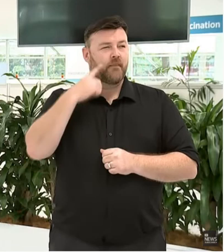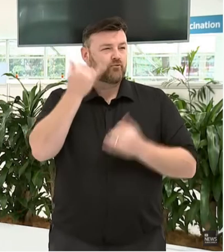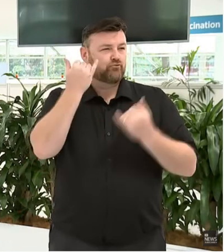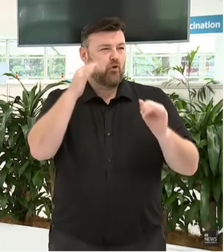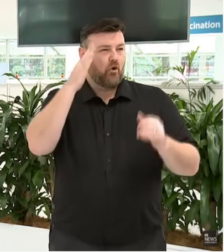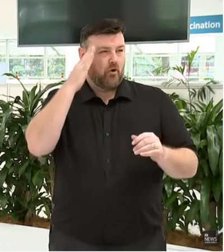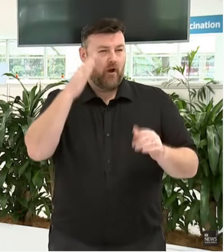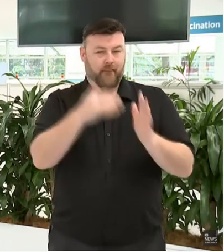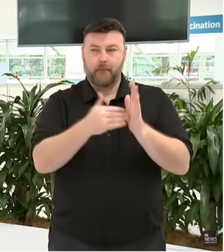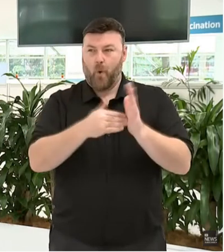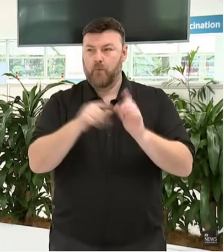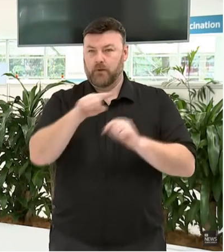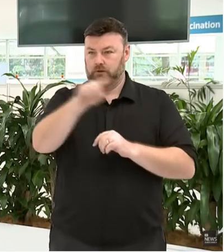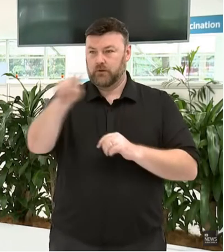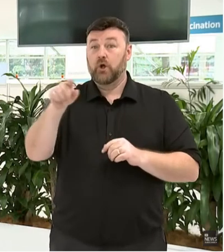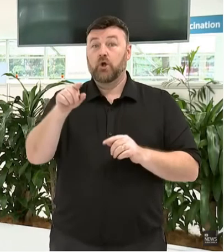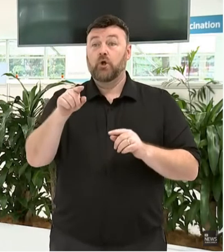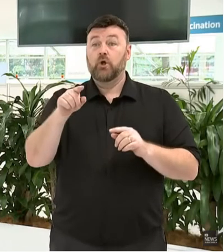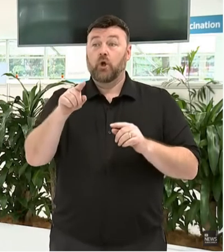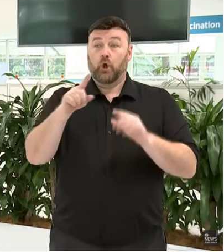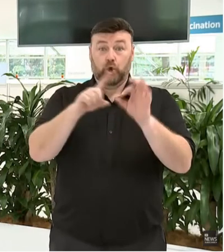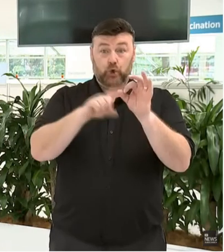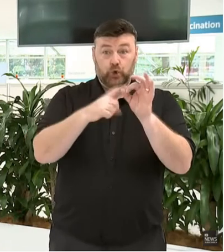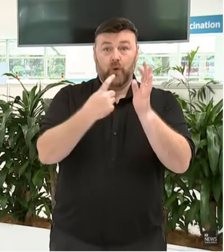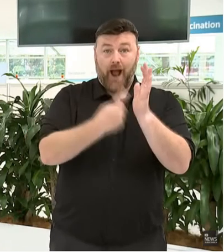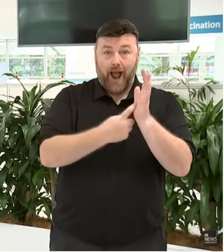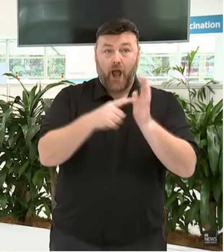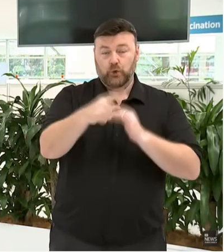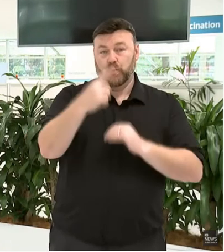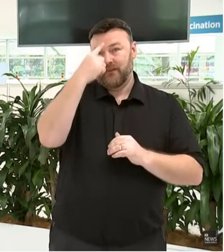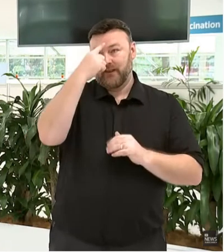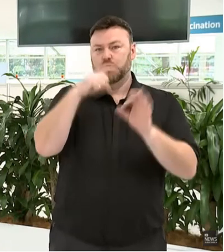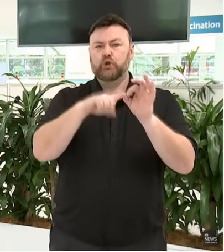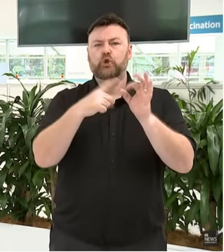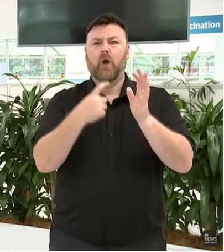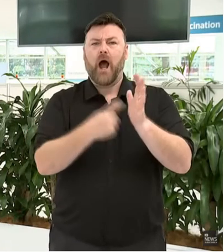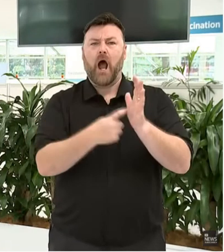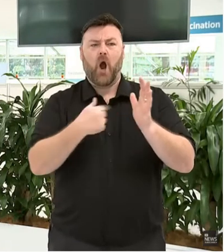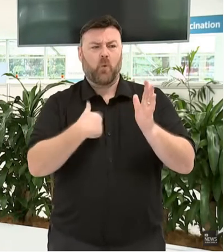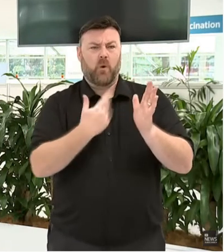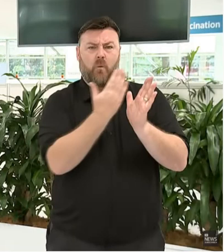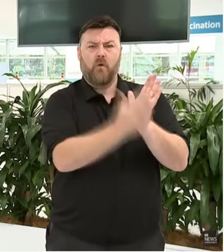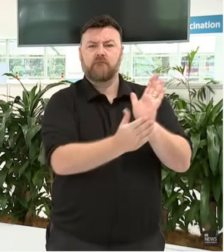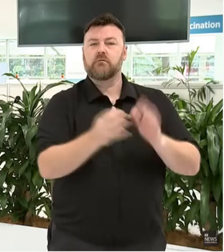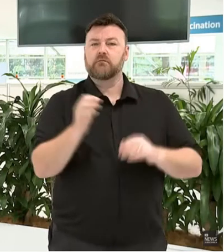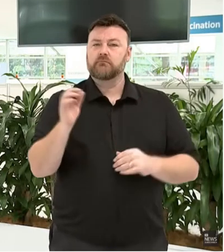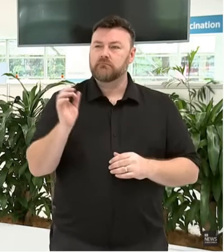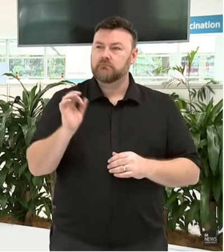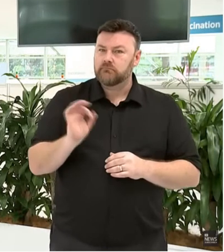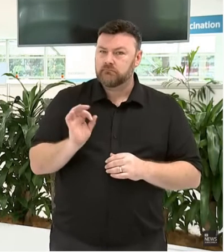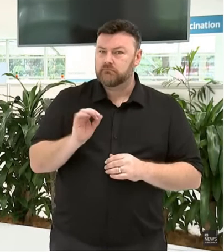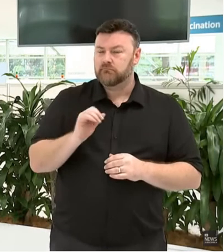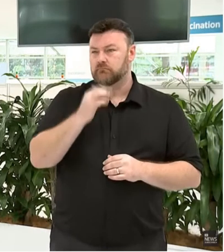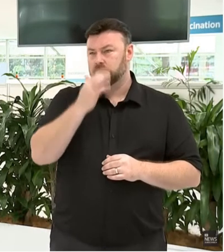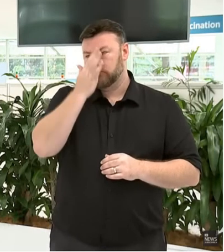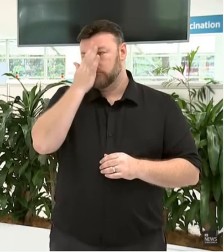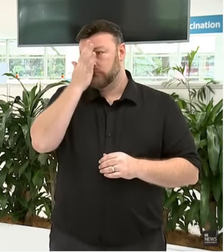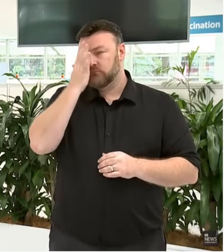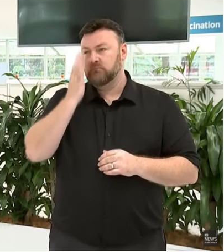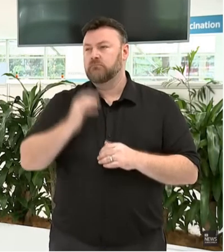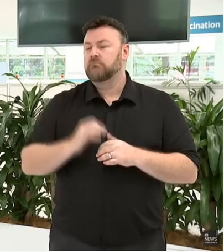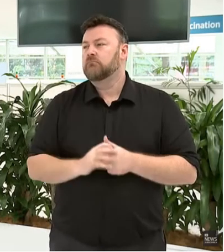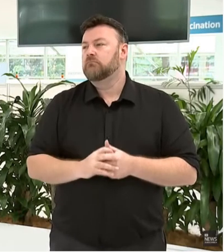the media have at the moment in relation to QR codes, that somehow QR codes were removed in certain settings because of